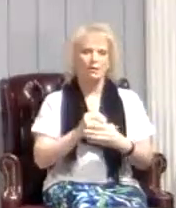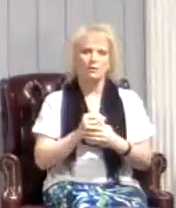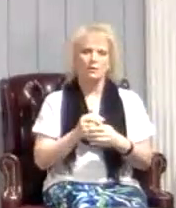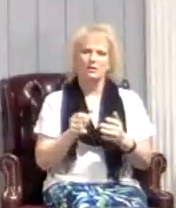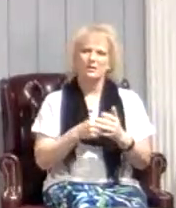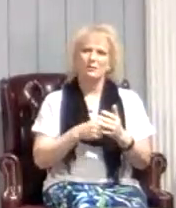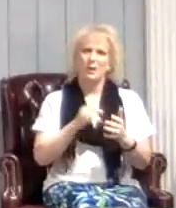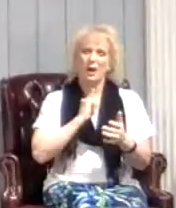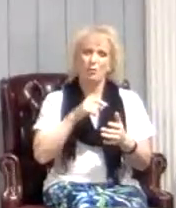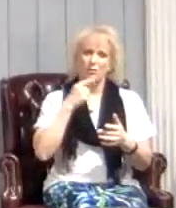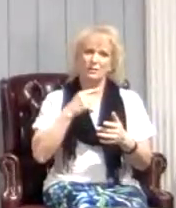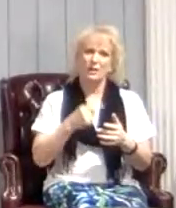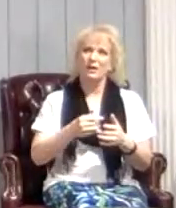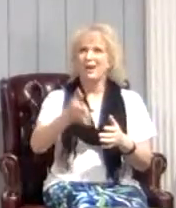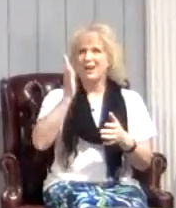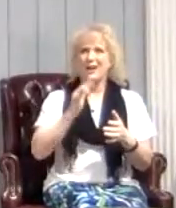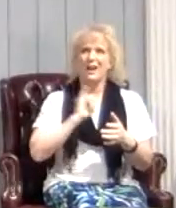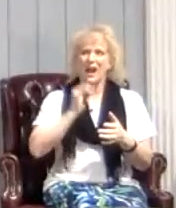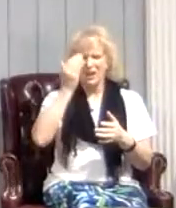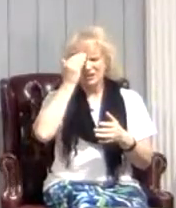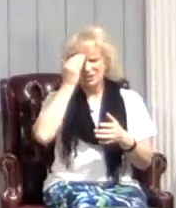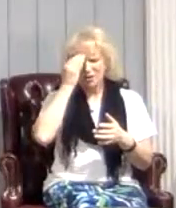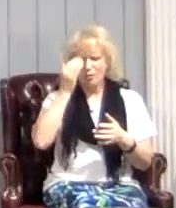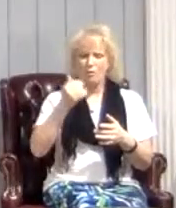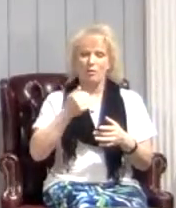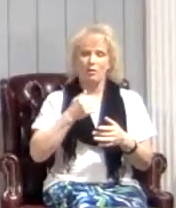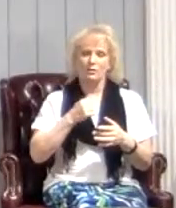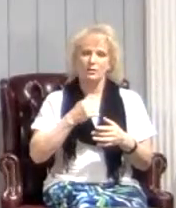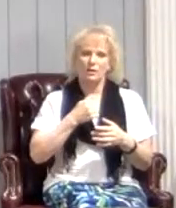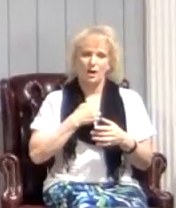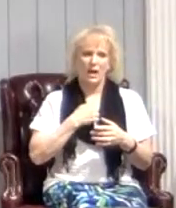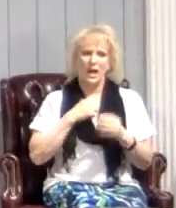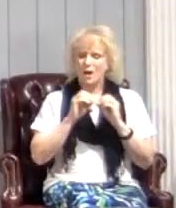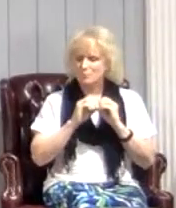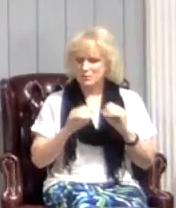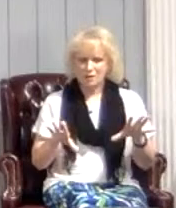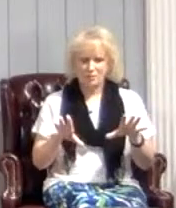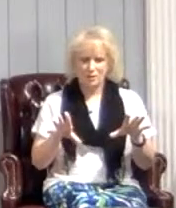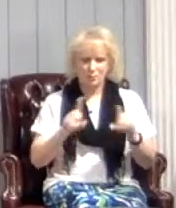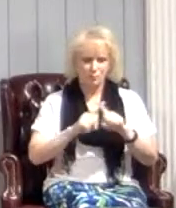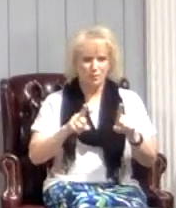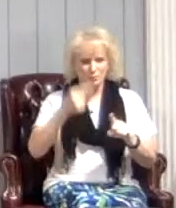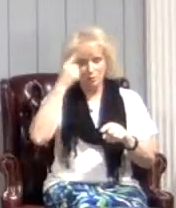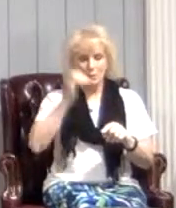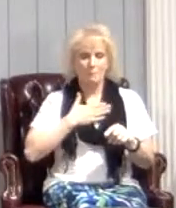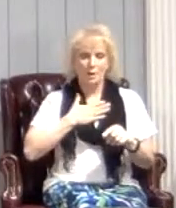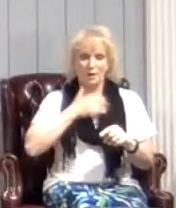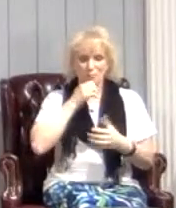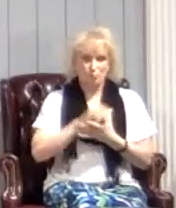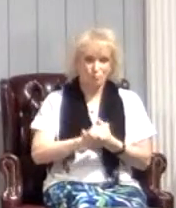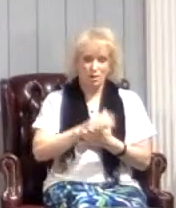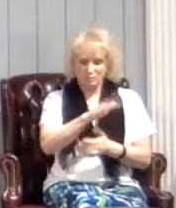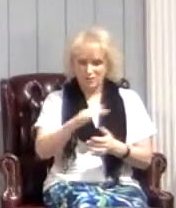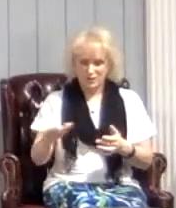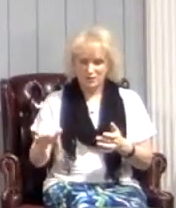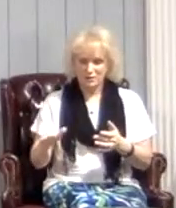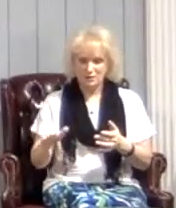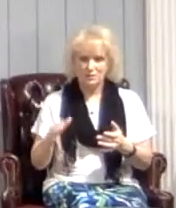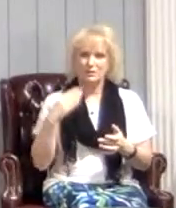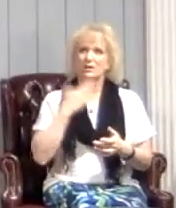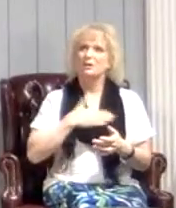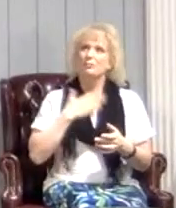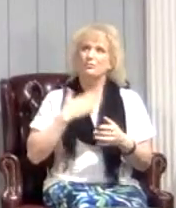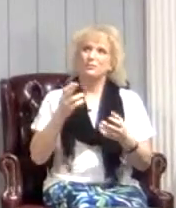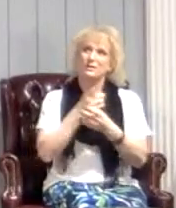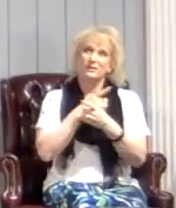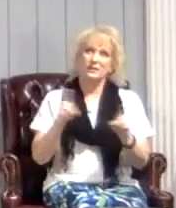God, I know I'm nothing, but because of my wife and kids, won't you please get me out of this mess that I just made? And God just kept doing that over